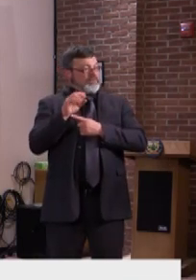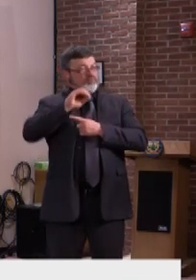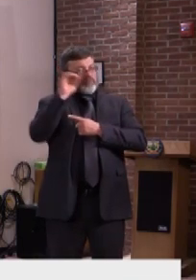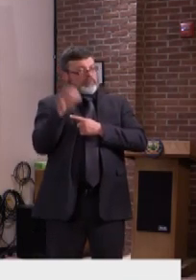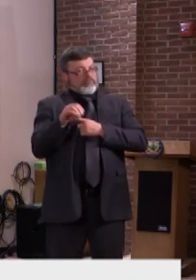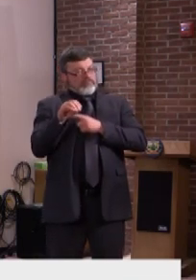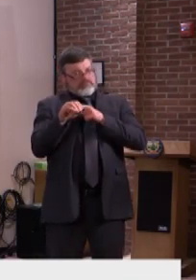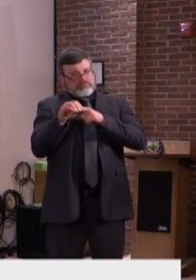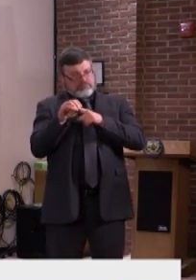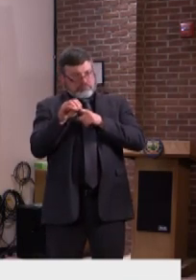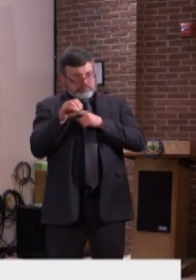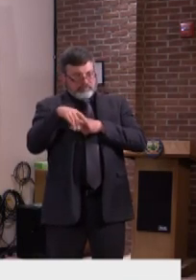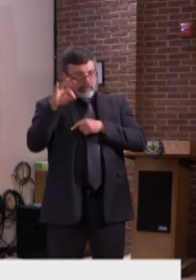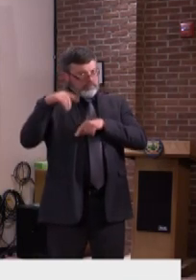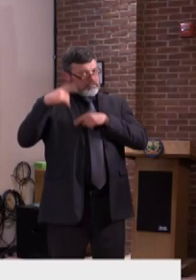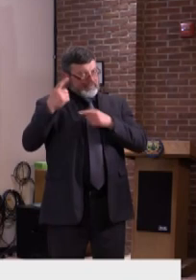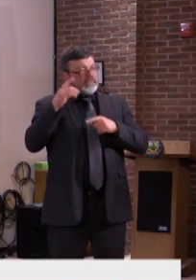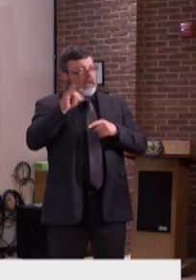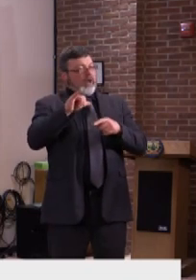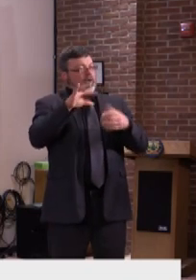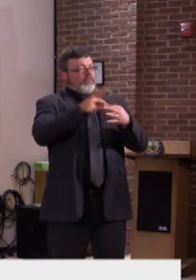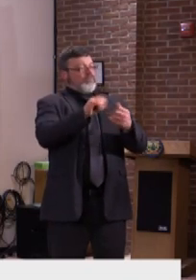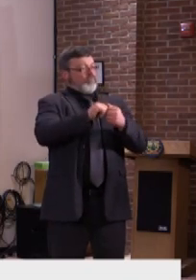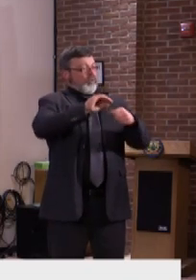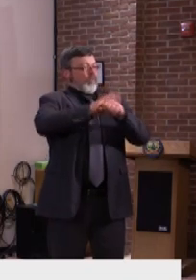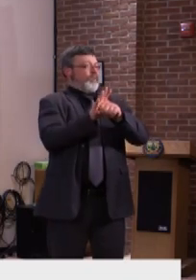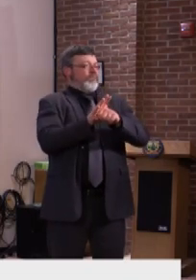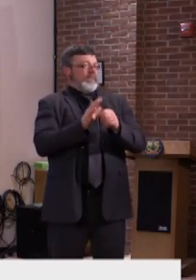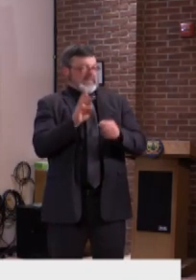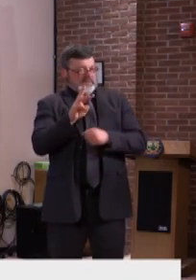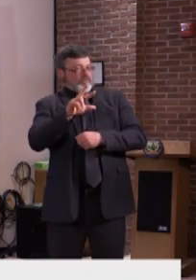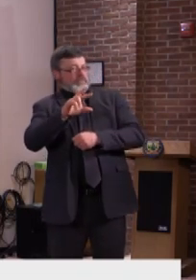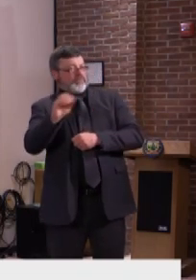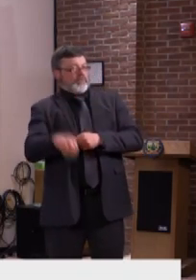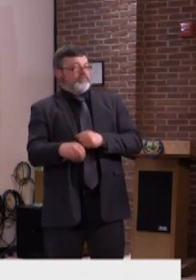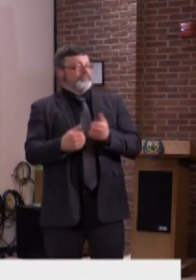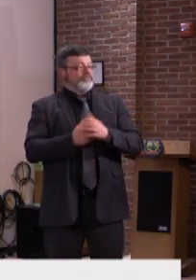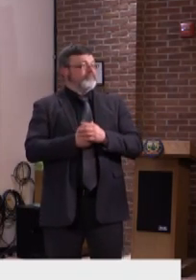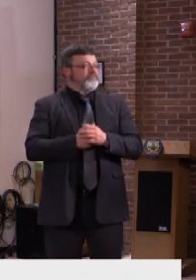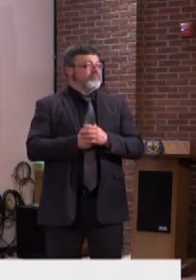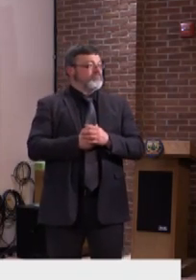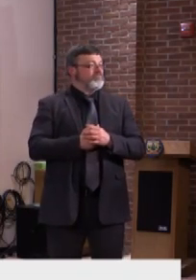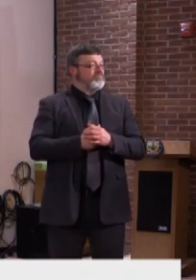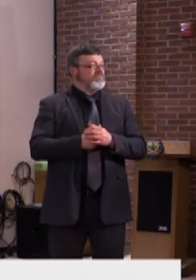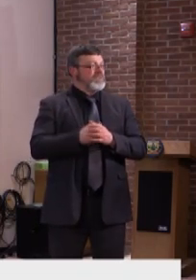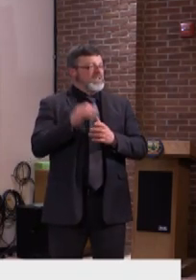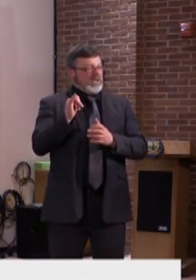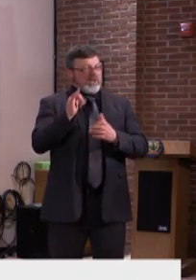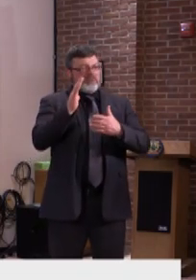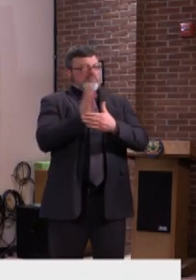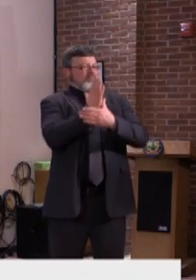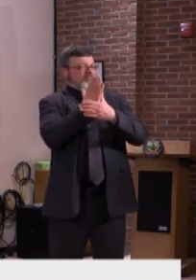admission and that's pretty steadily varied between 60 and 70 percent